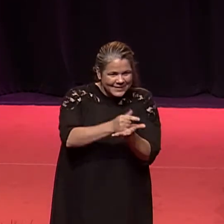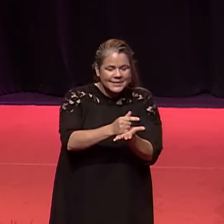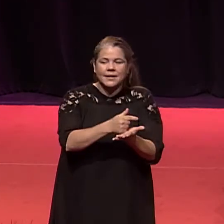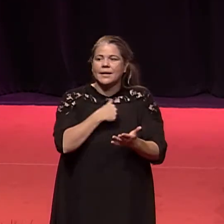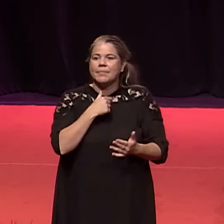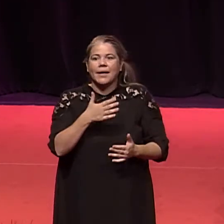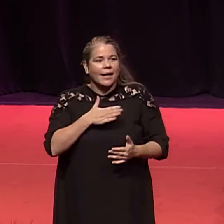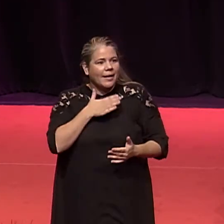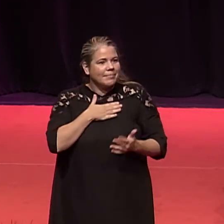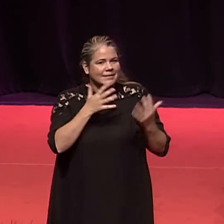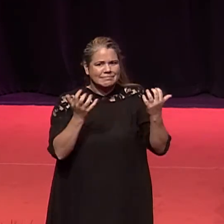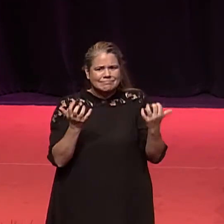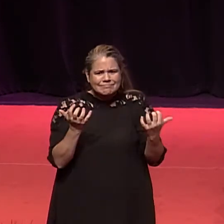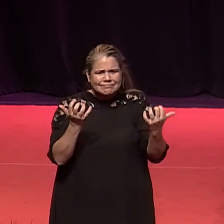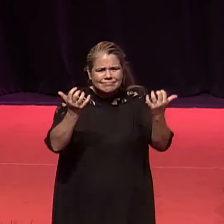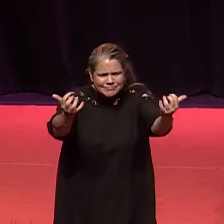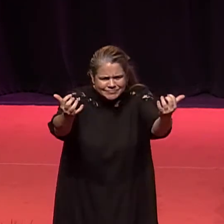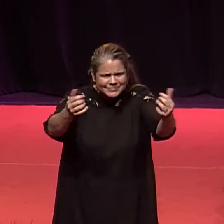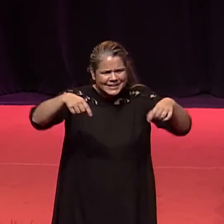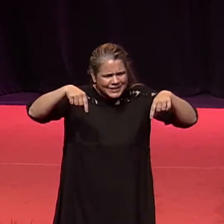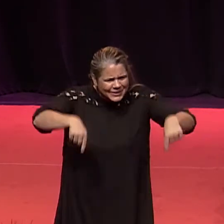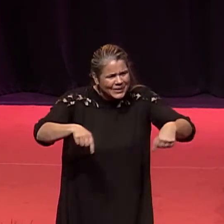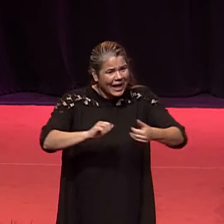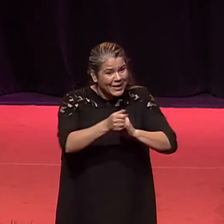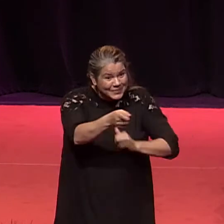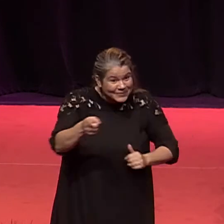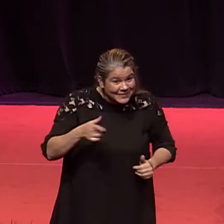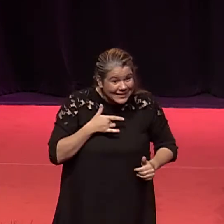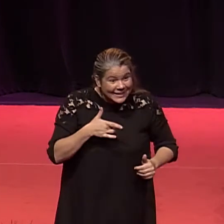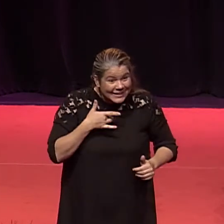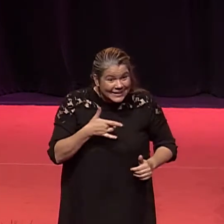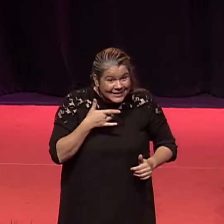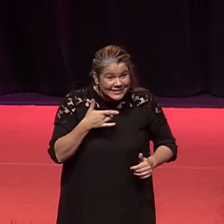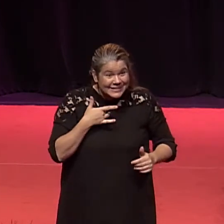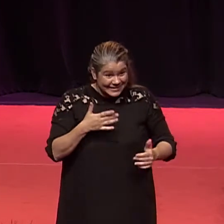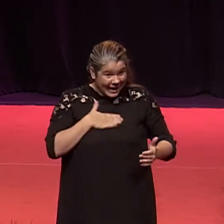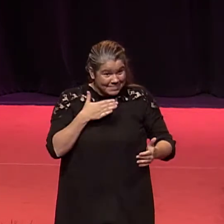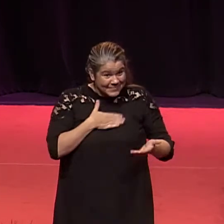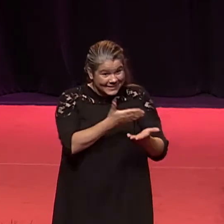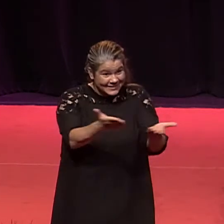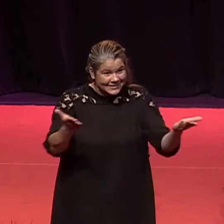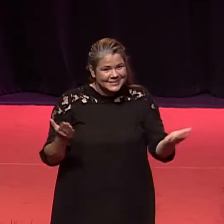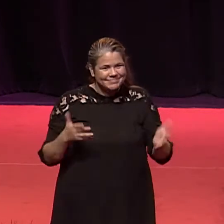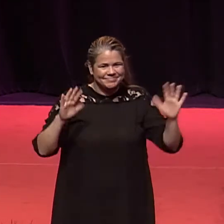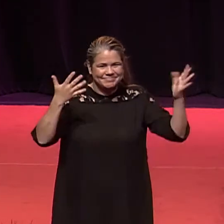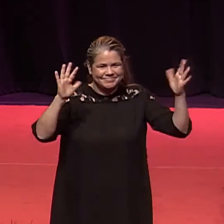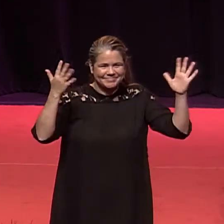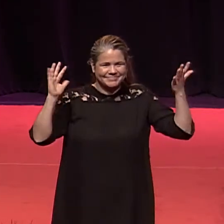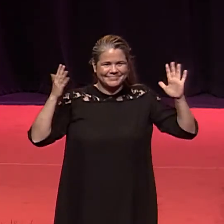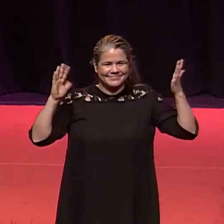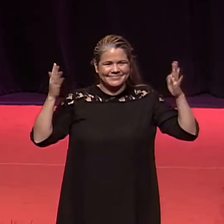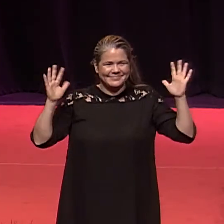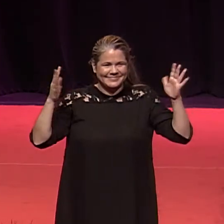in person to celebrate your graduation. How do you feel about that? You happy?